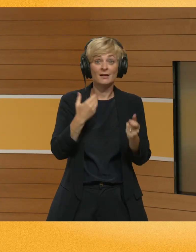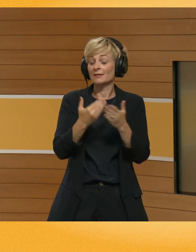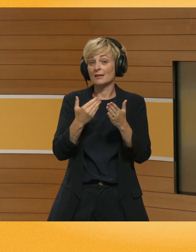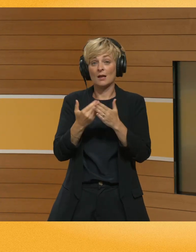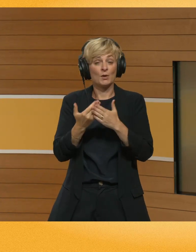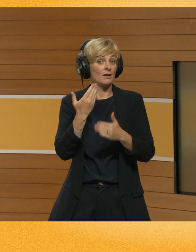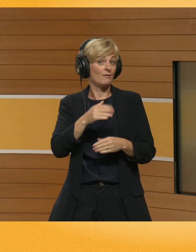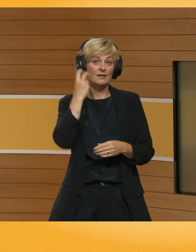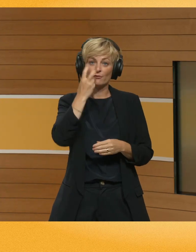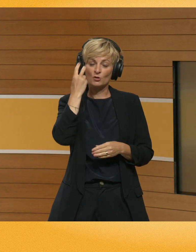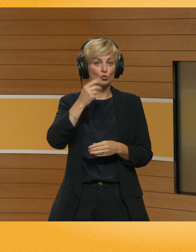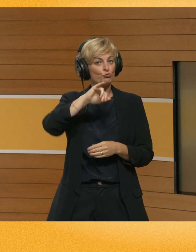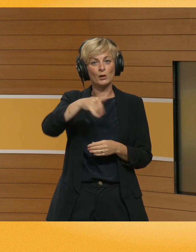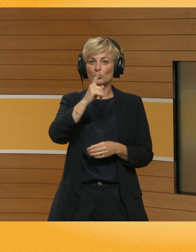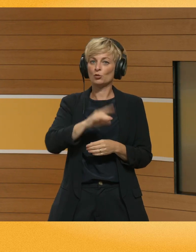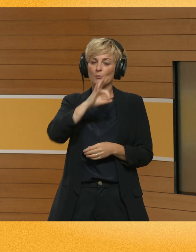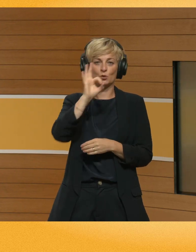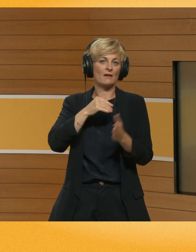members